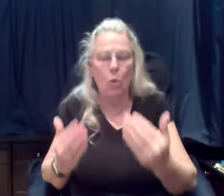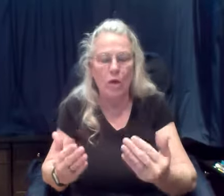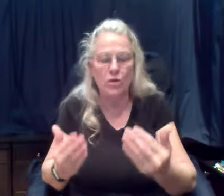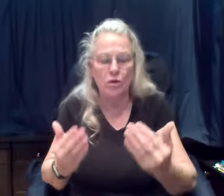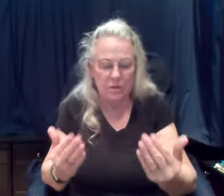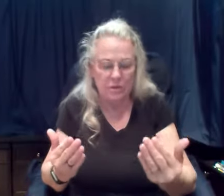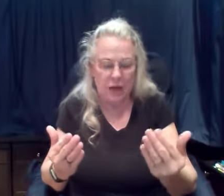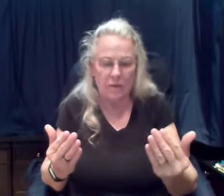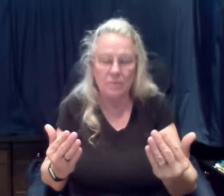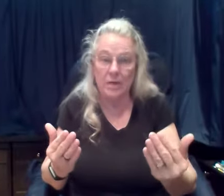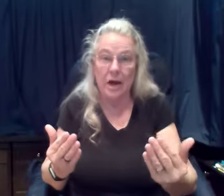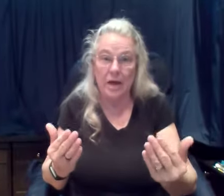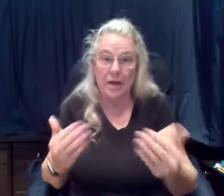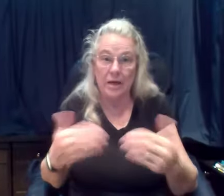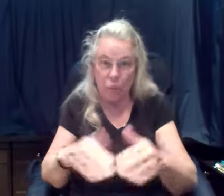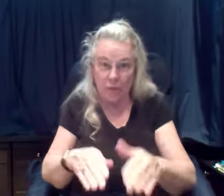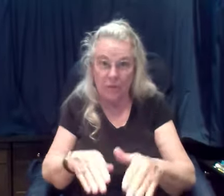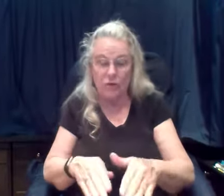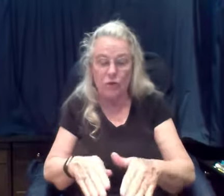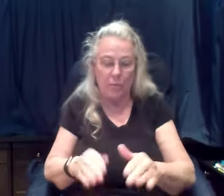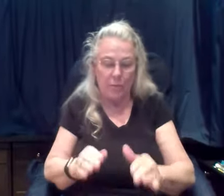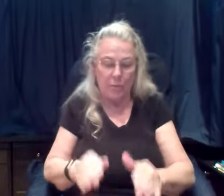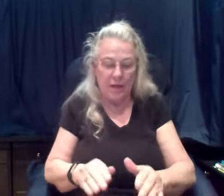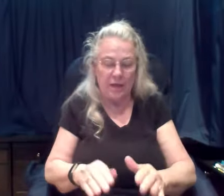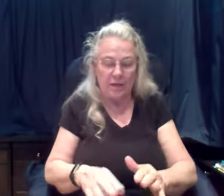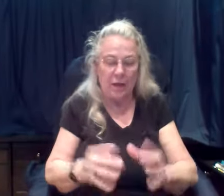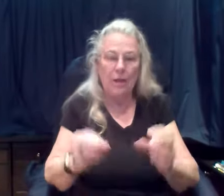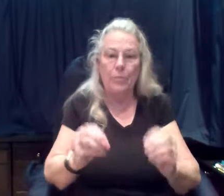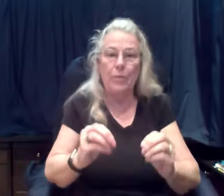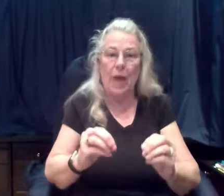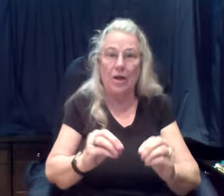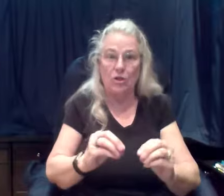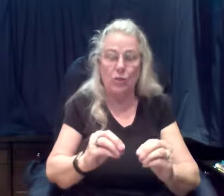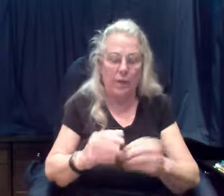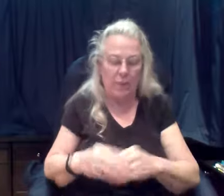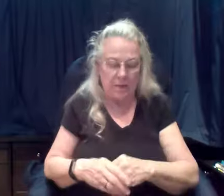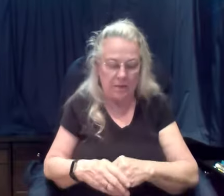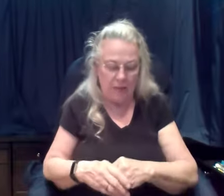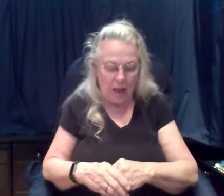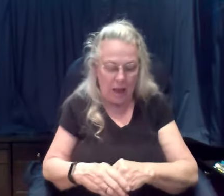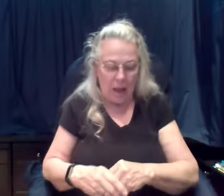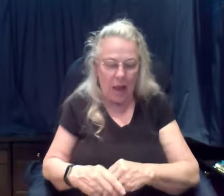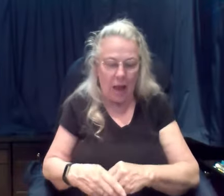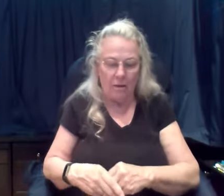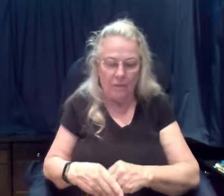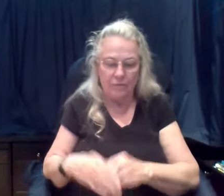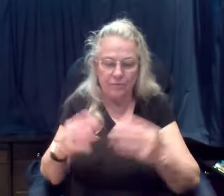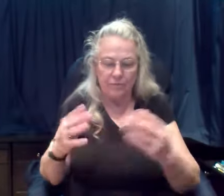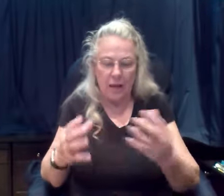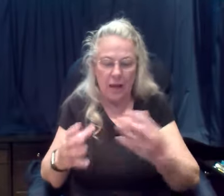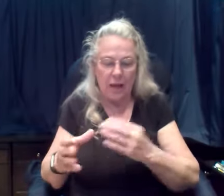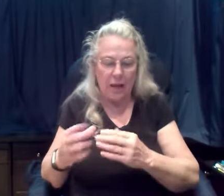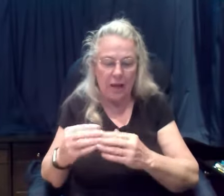you're signing is what the song actually means. Uh, Again, I